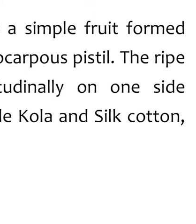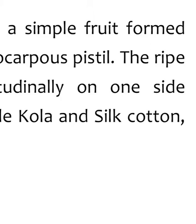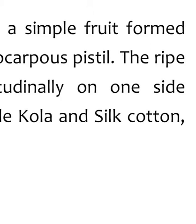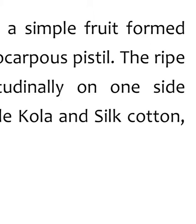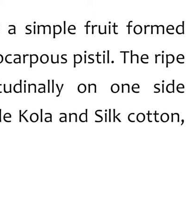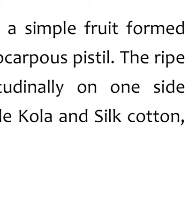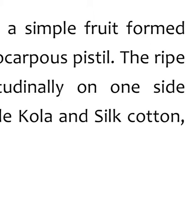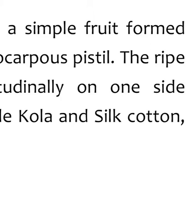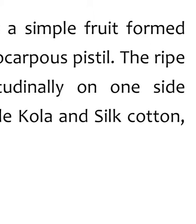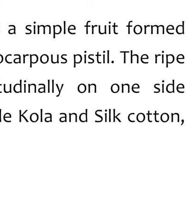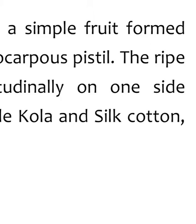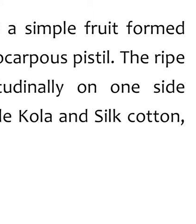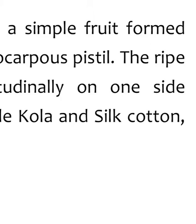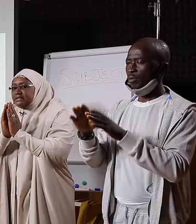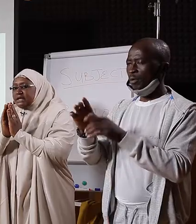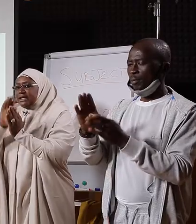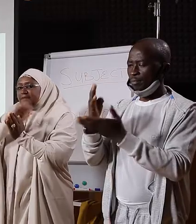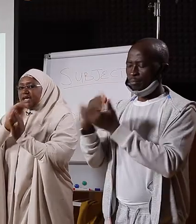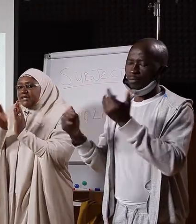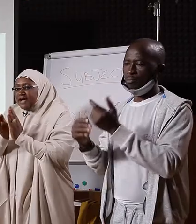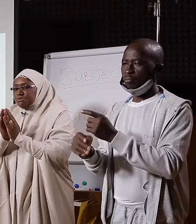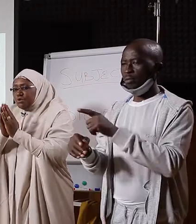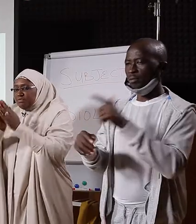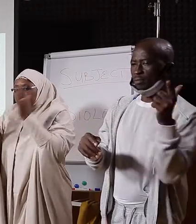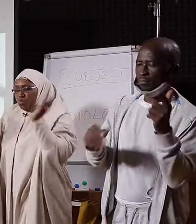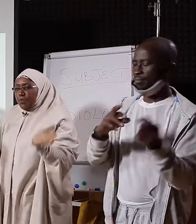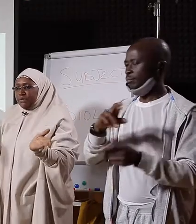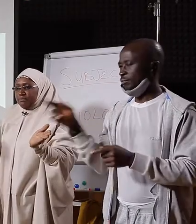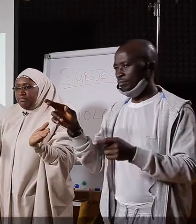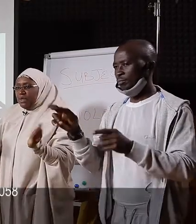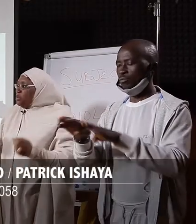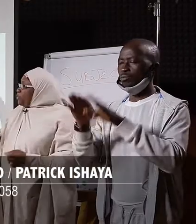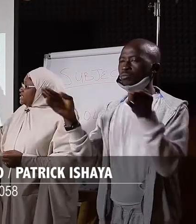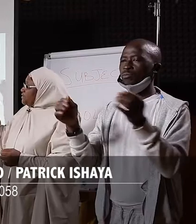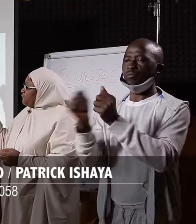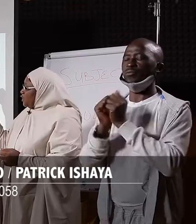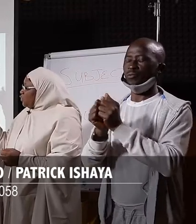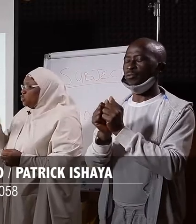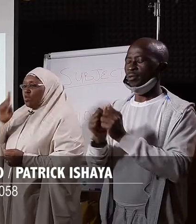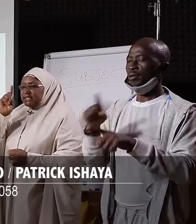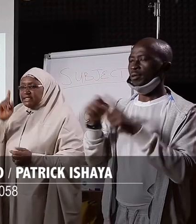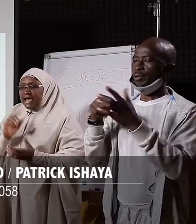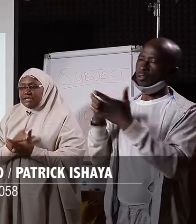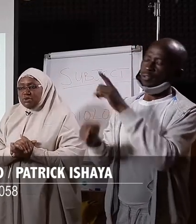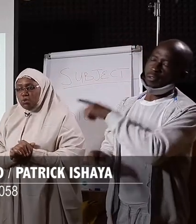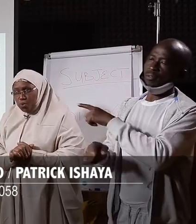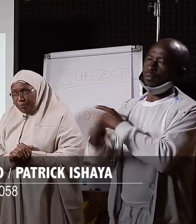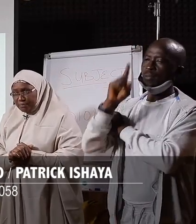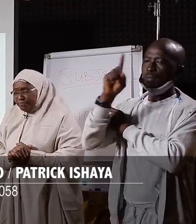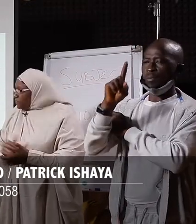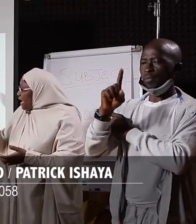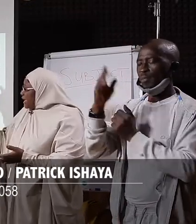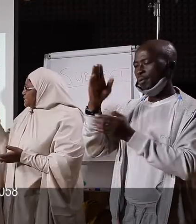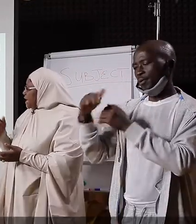one is split along both sides. There are two sides, the left and the right. Both of them will open. But in follicle, one side will